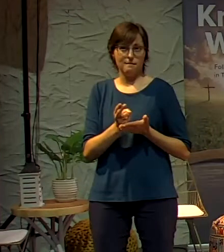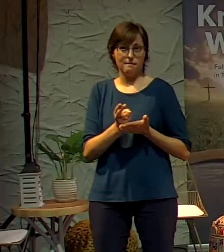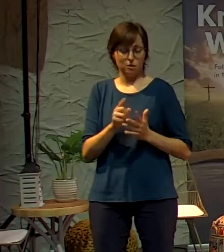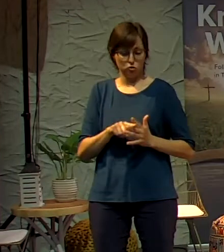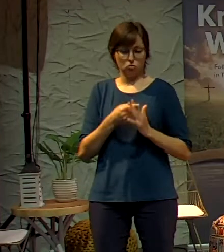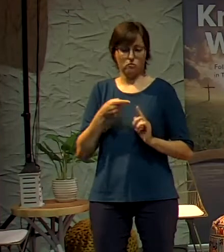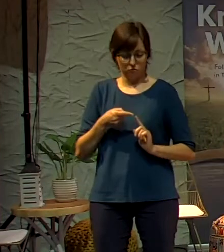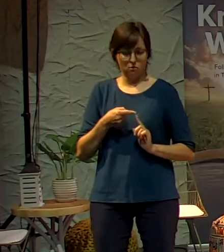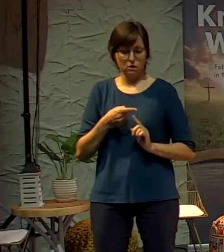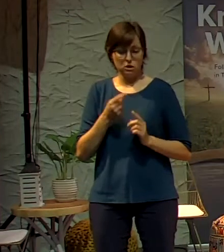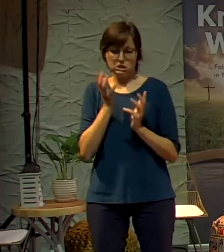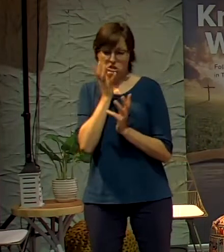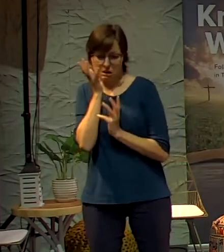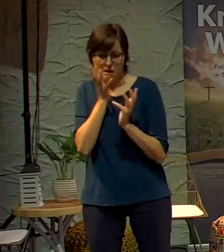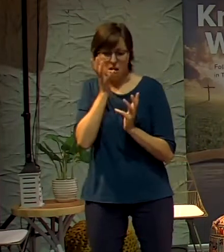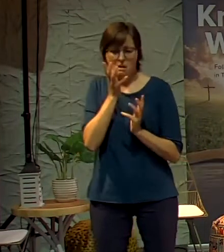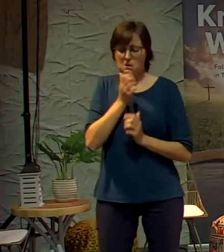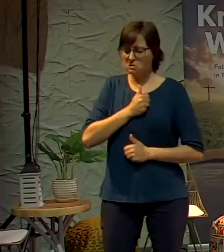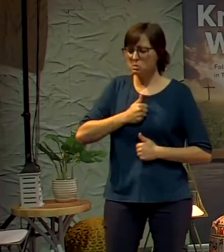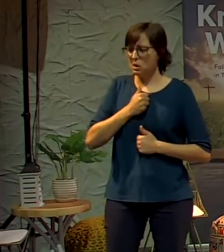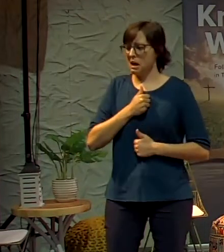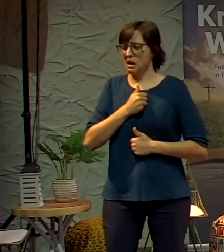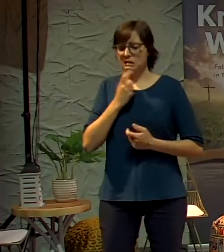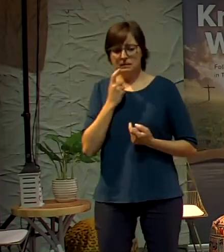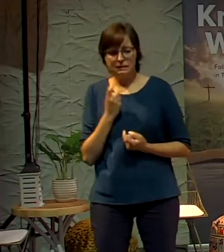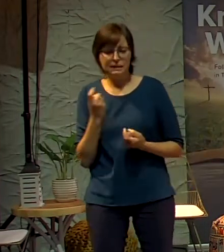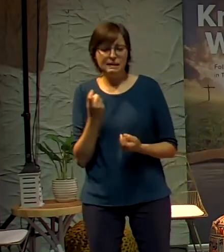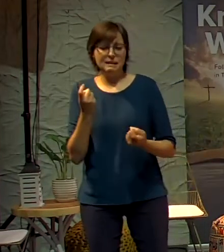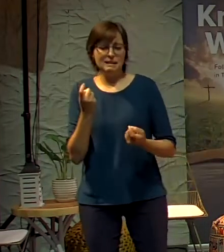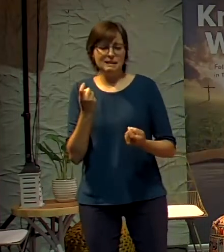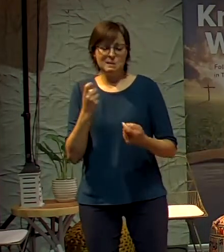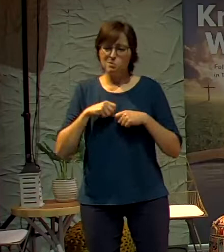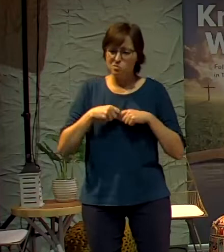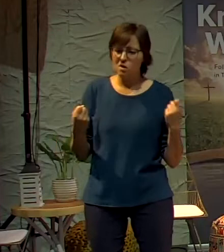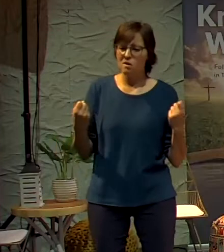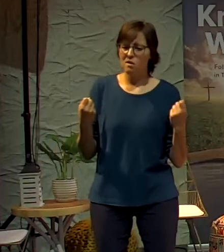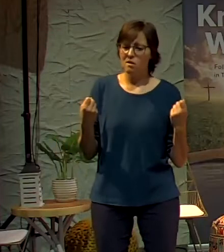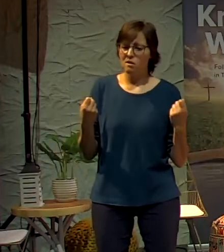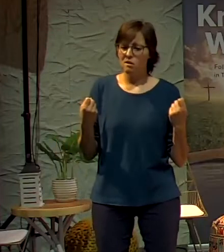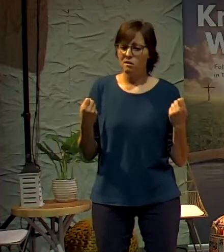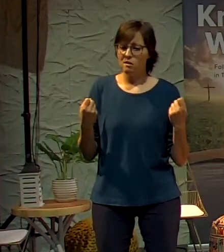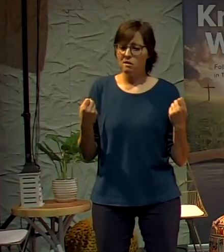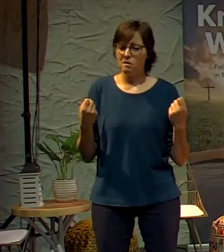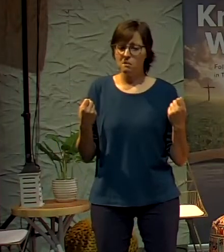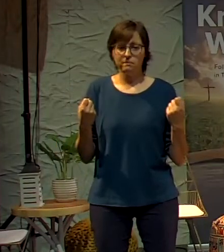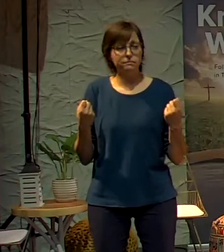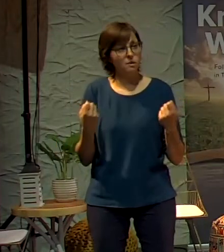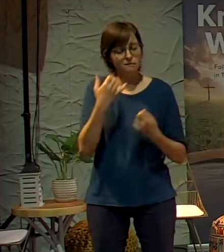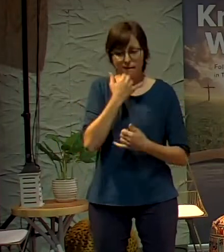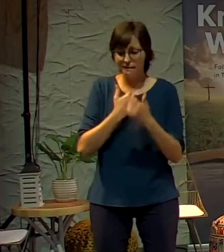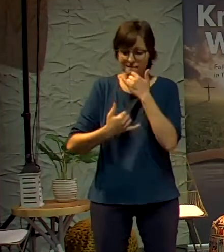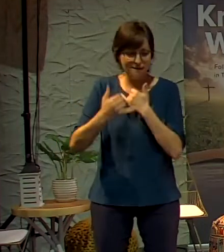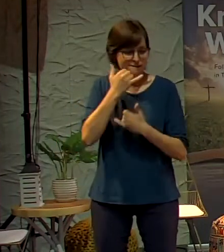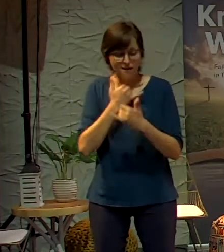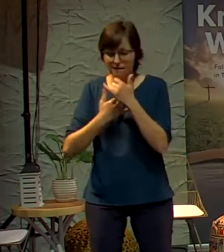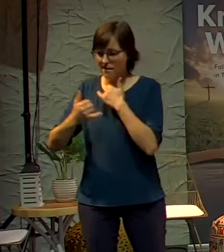I have shame. I have regrets. I have sins. I'm broken. I've taken the wrong turn so many times